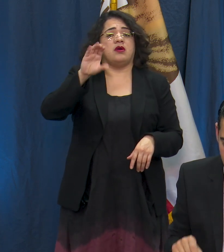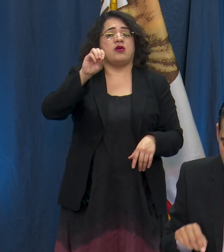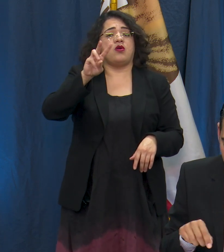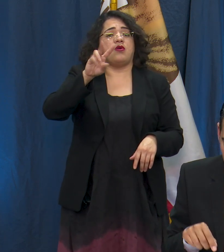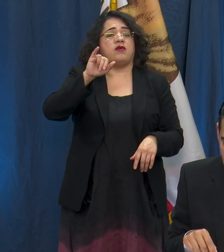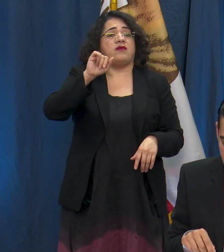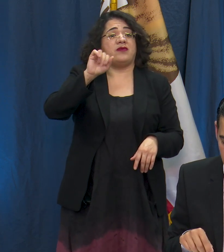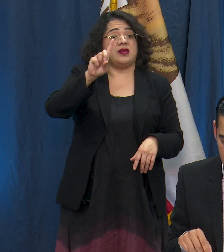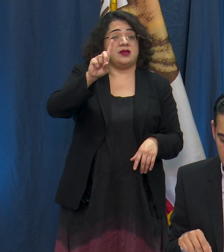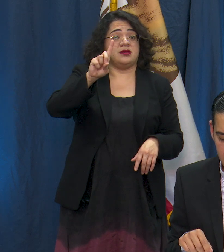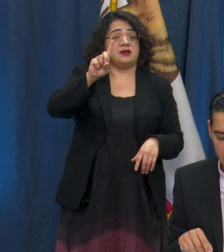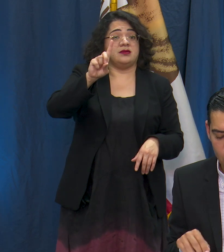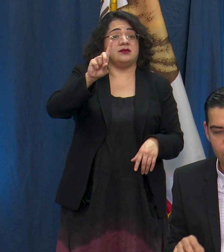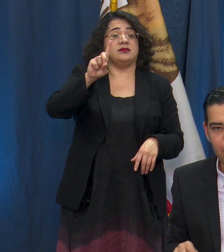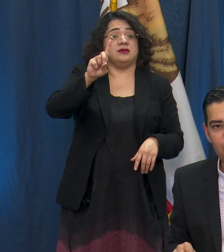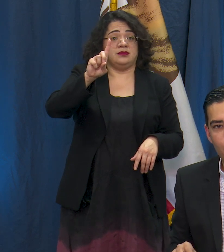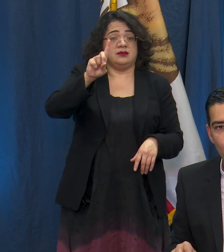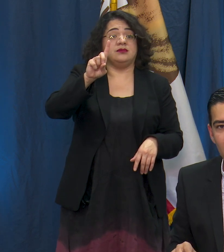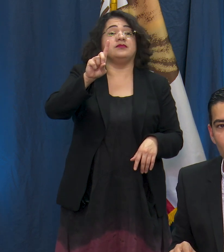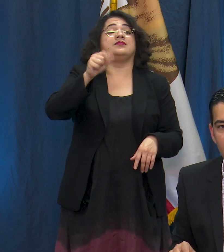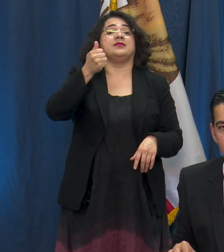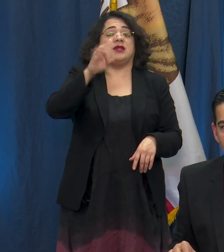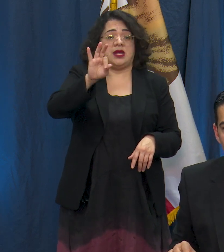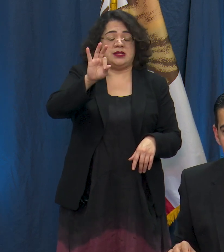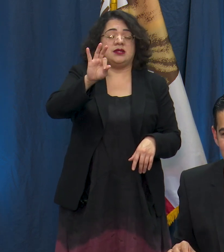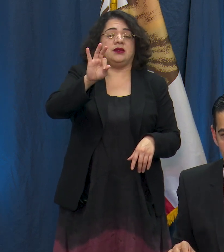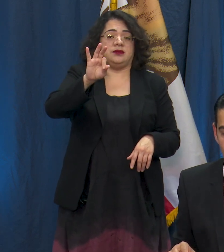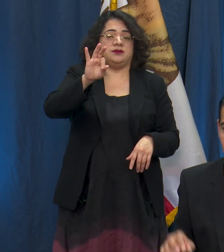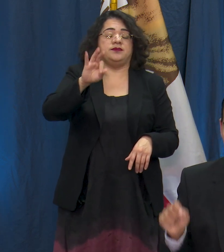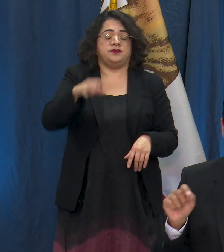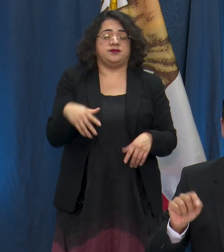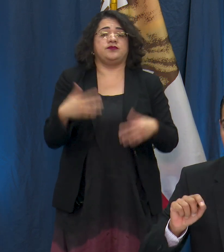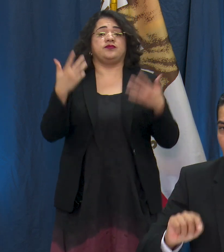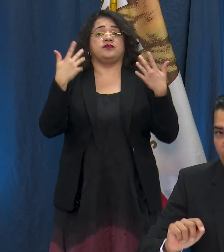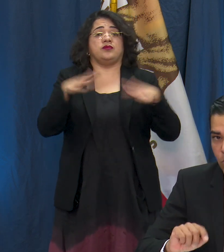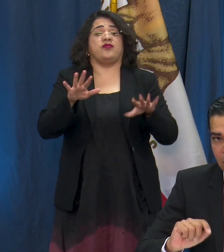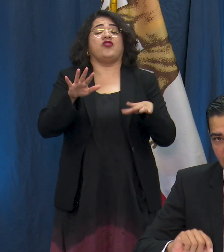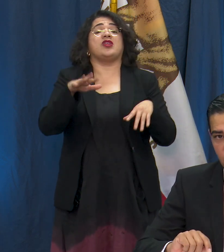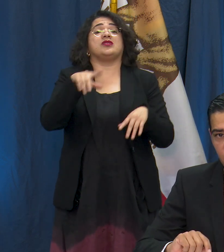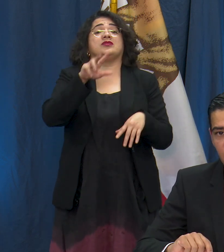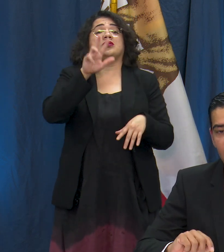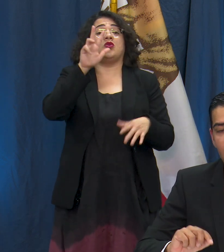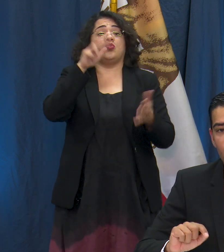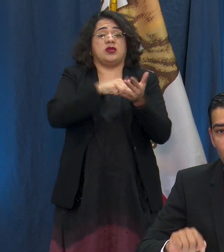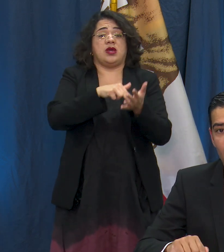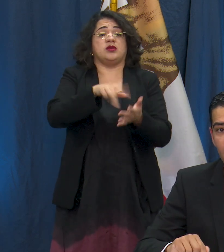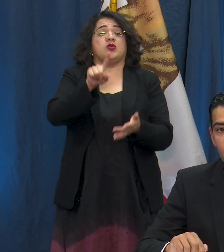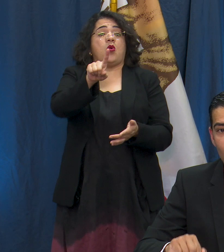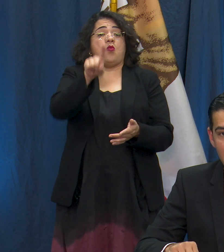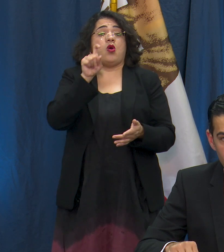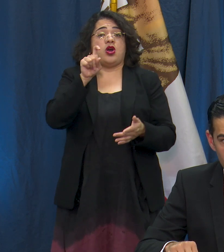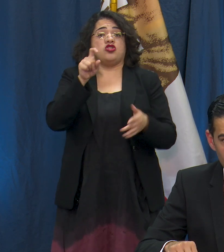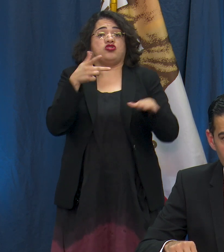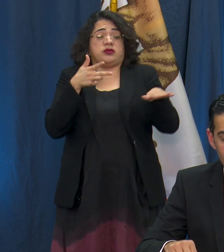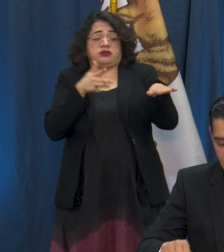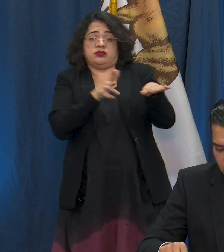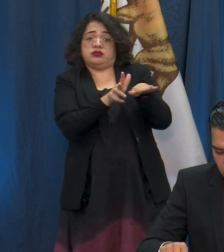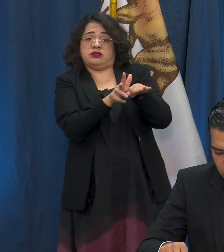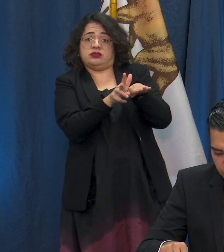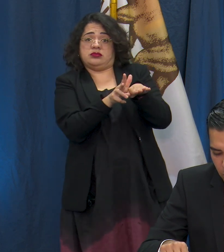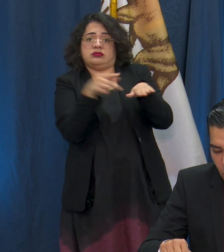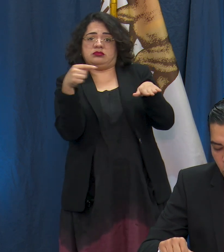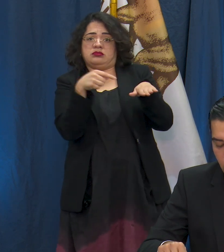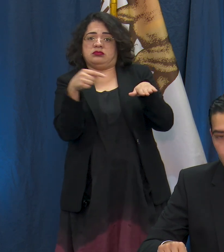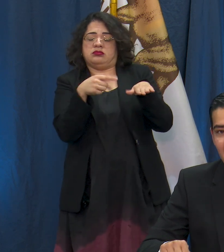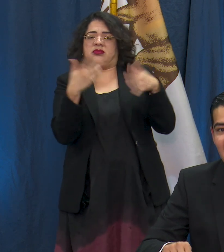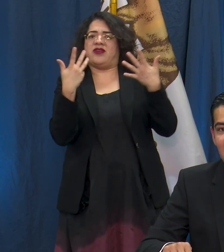there. We have seen about 3,100 tests. So we've done 3,100 tests through our drive-through